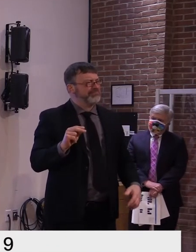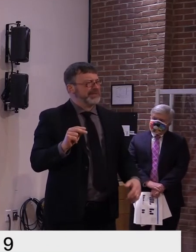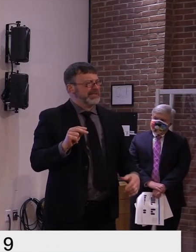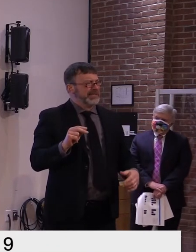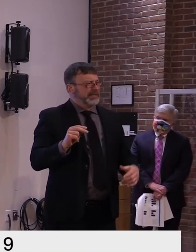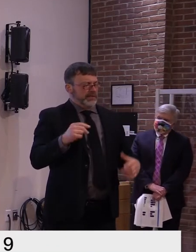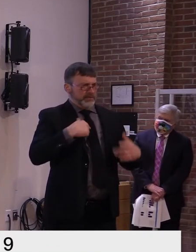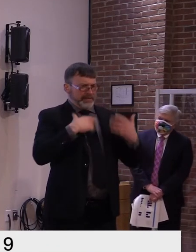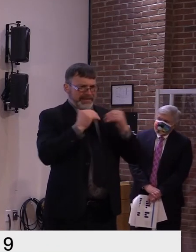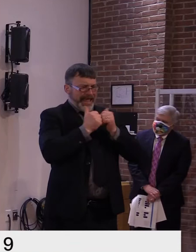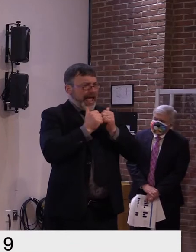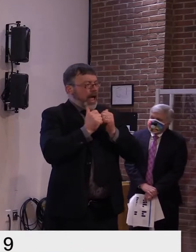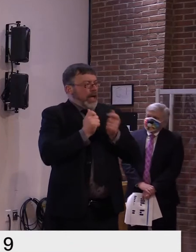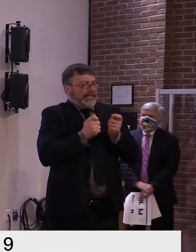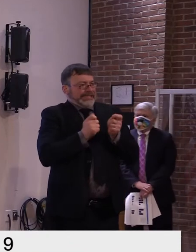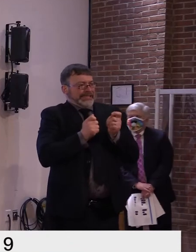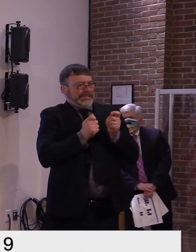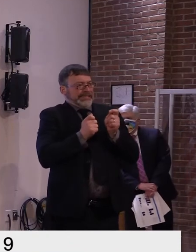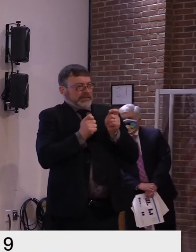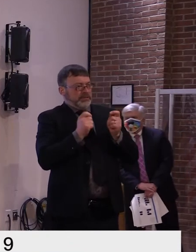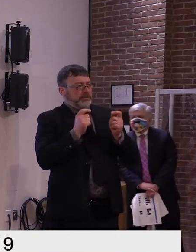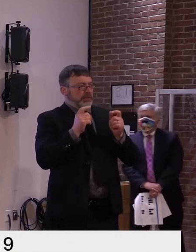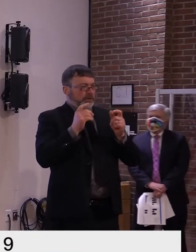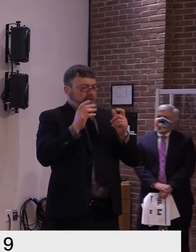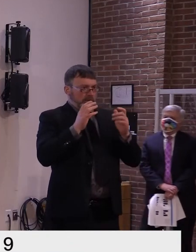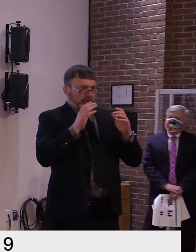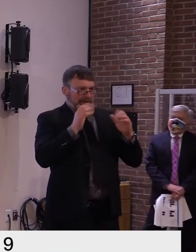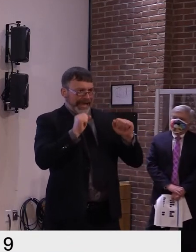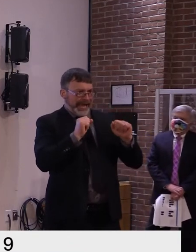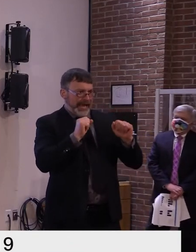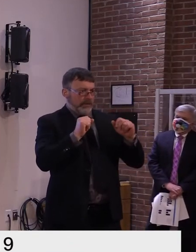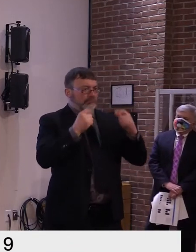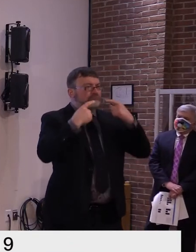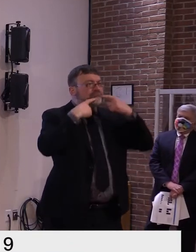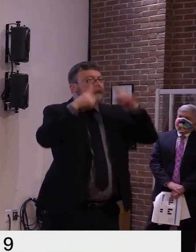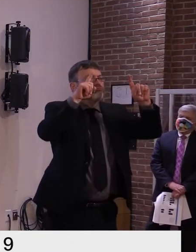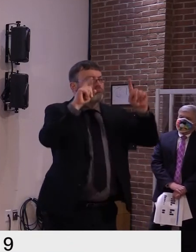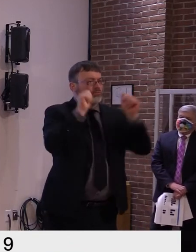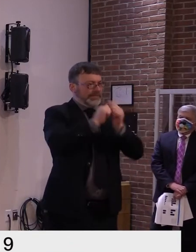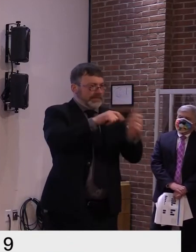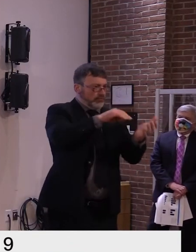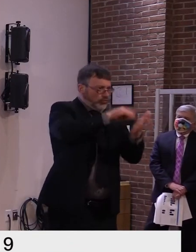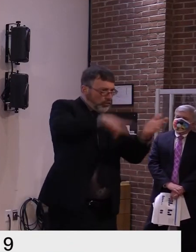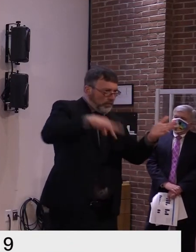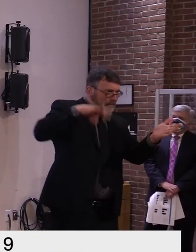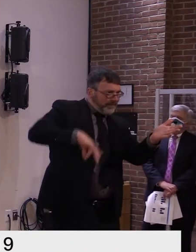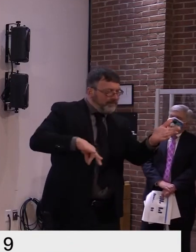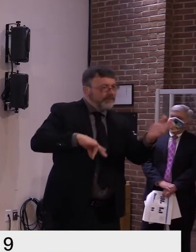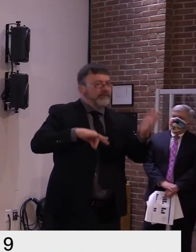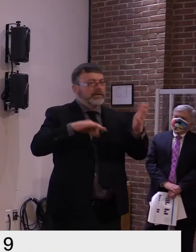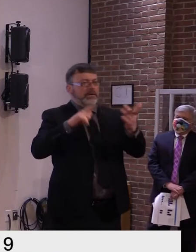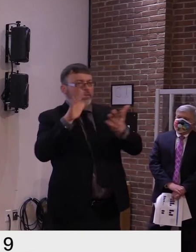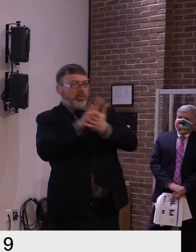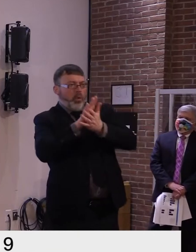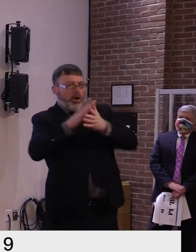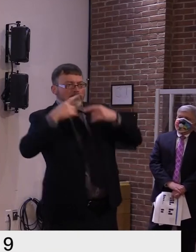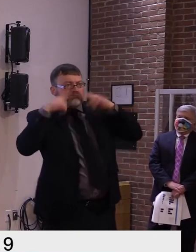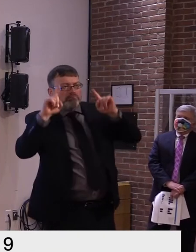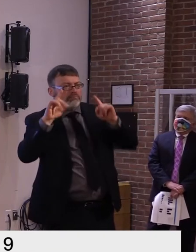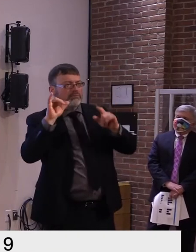of more vaccine coming and certainly conditions improving, warmer weather and so forth. But our ability to do more in